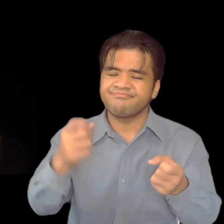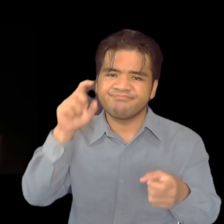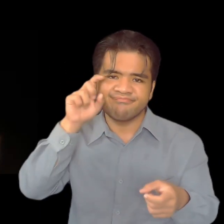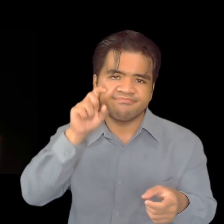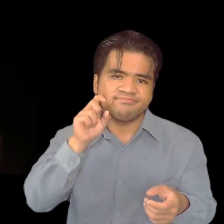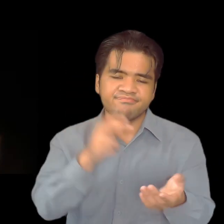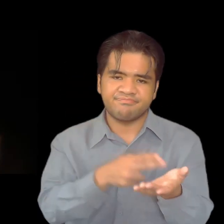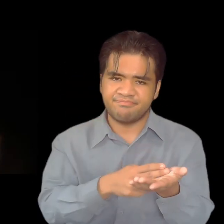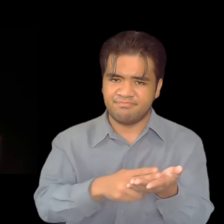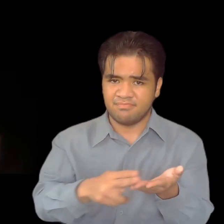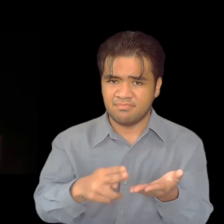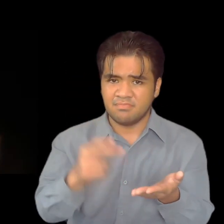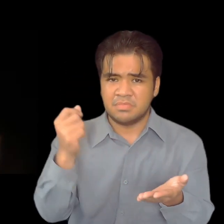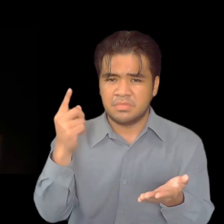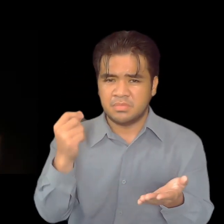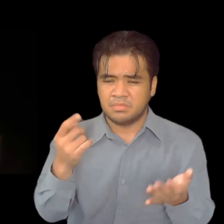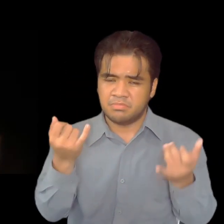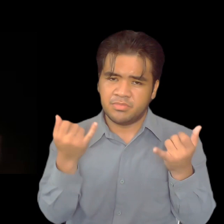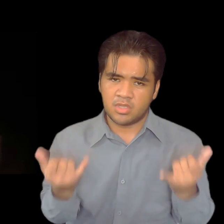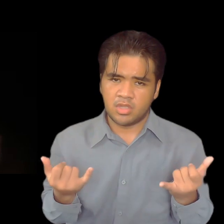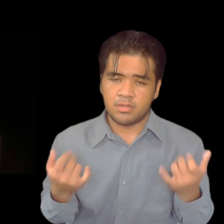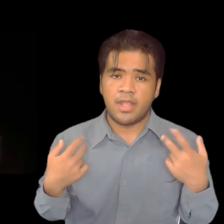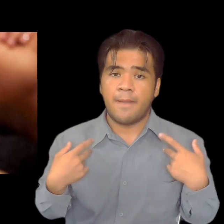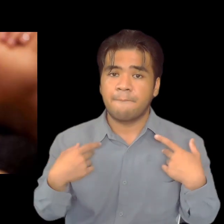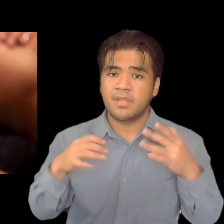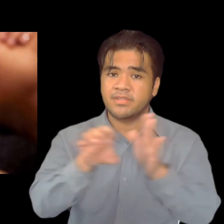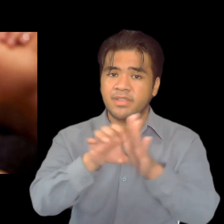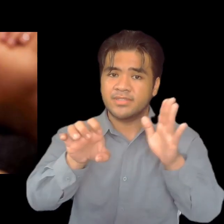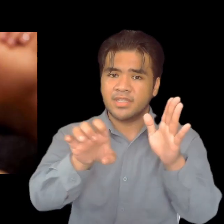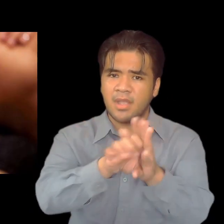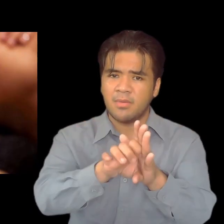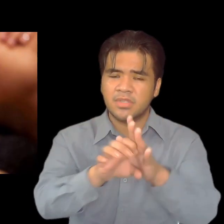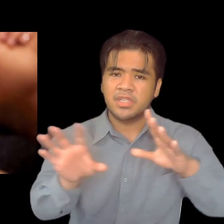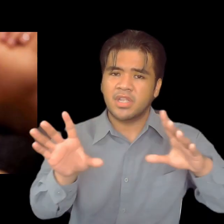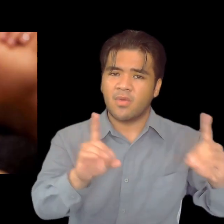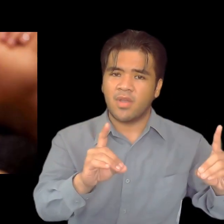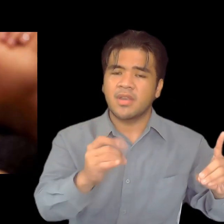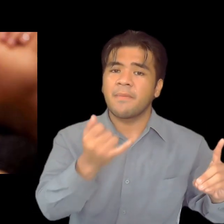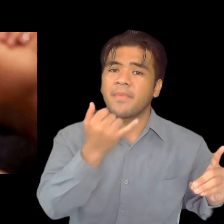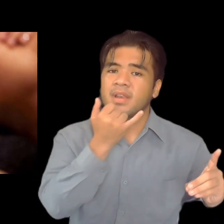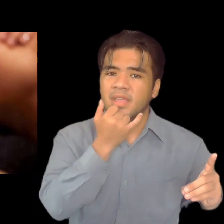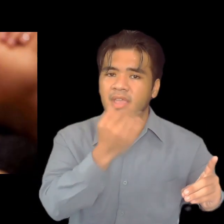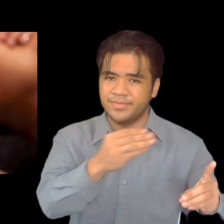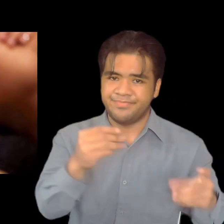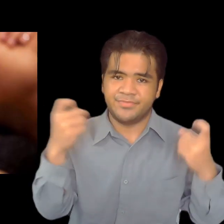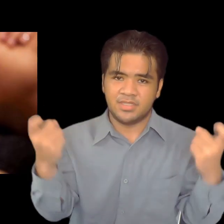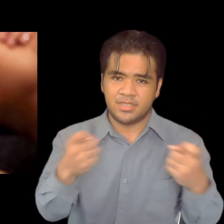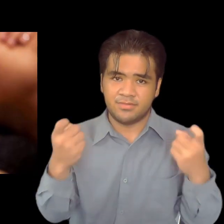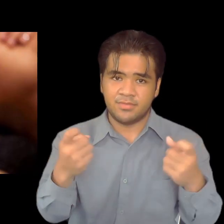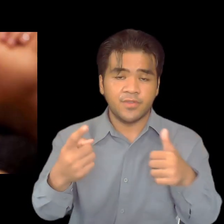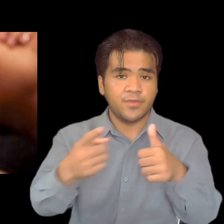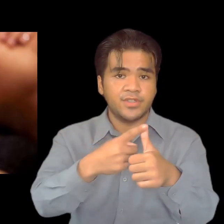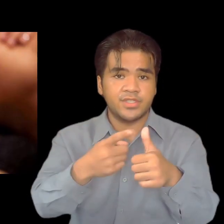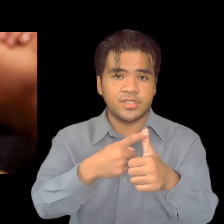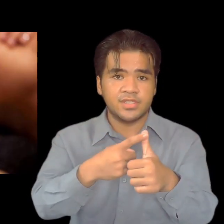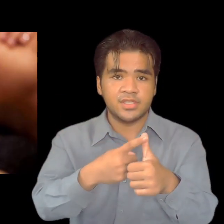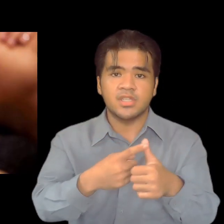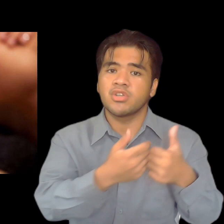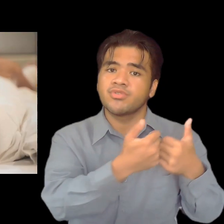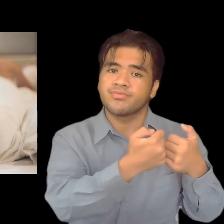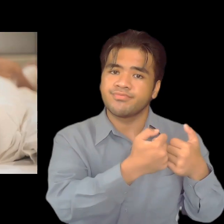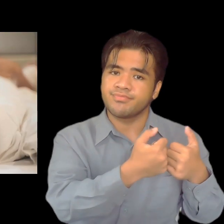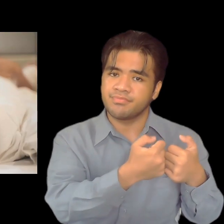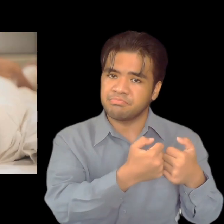of sinful sexual activities according to the Bible. First on the list is any sexual act between unmarried